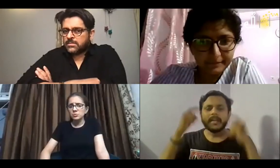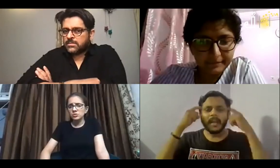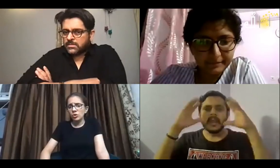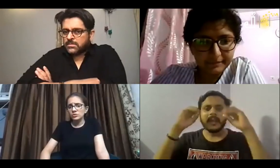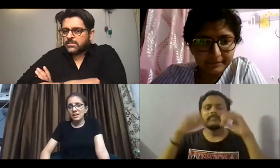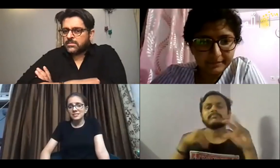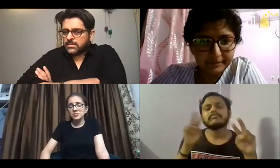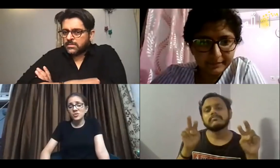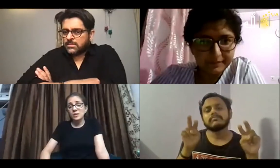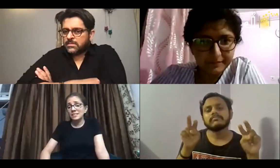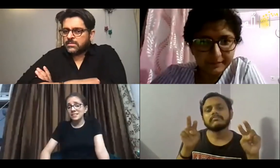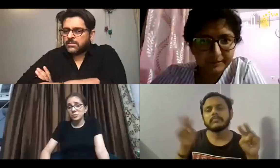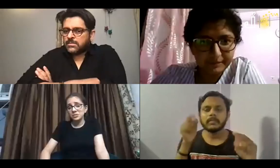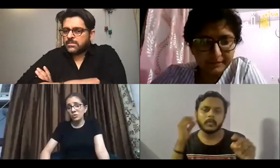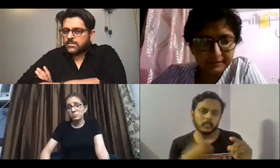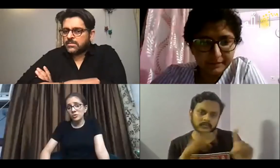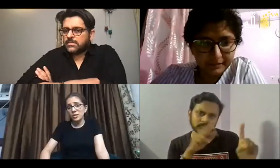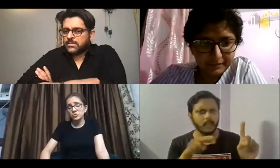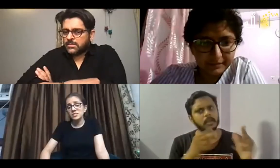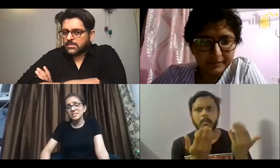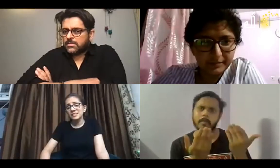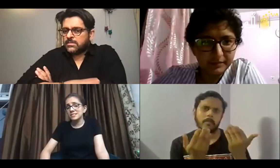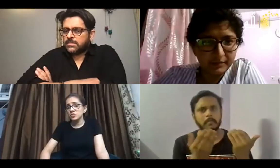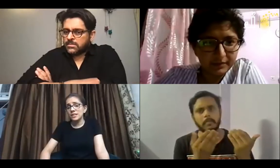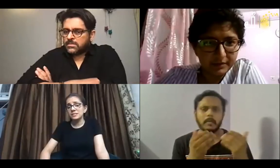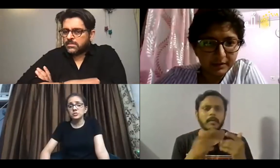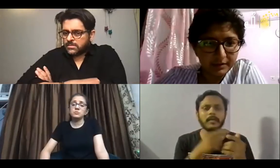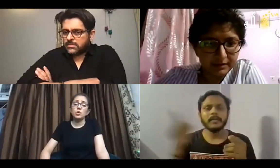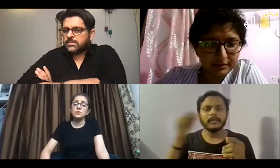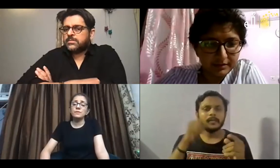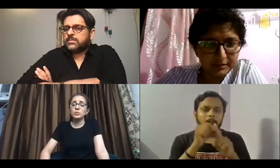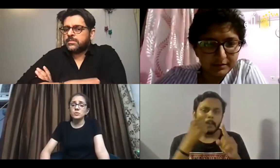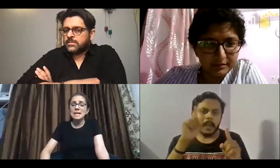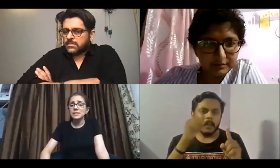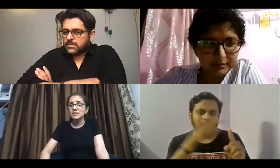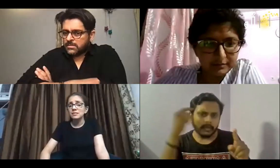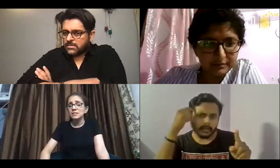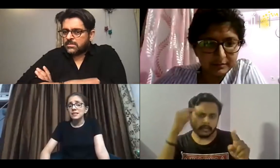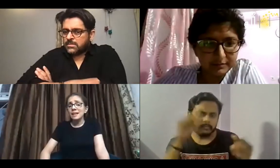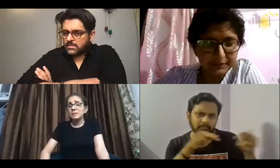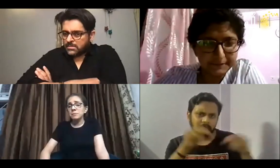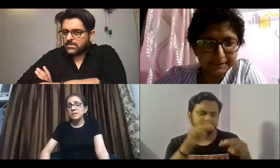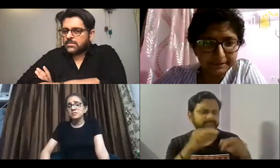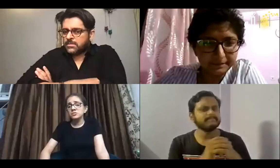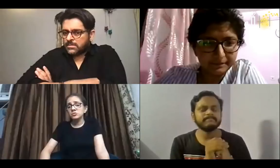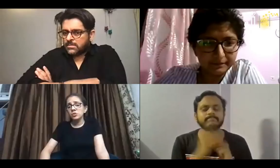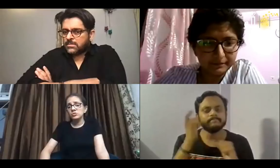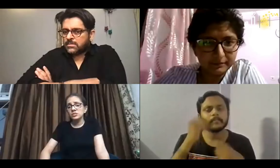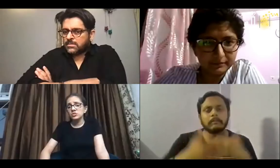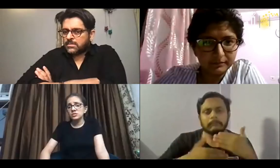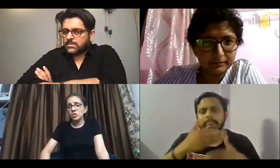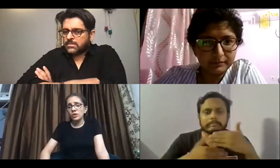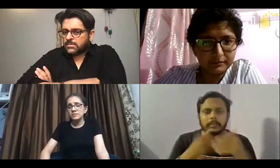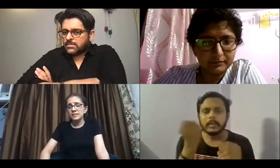depth with the doctor. I did not know anything what they talked about. I was just sitting there as a child and just observing what was happening. And my parents,